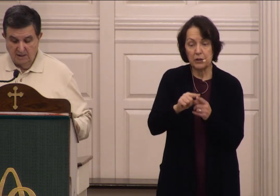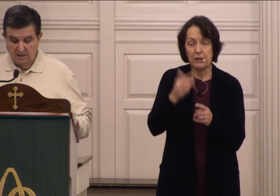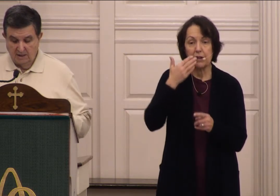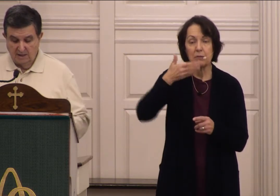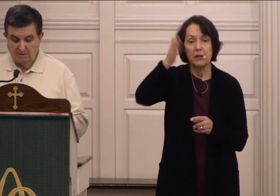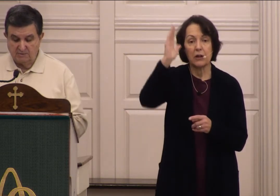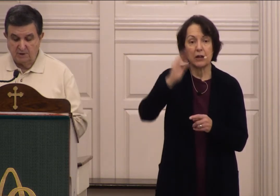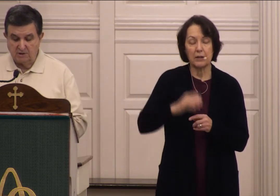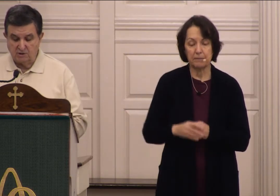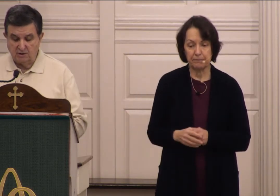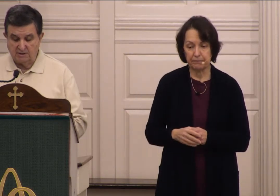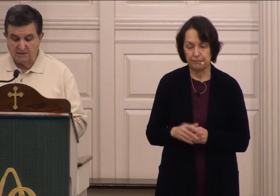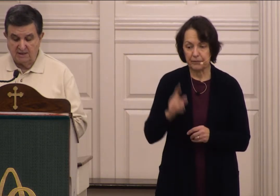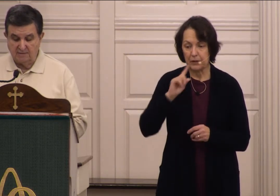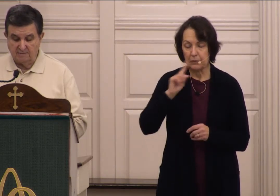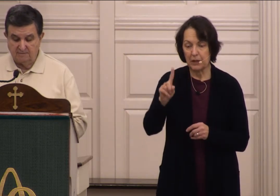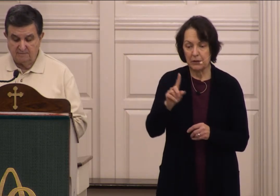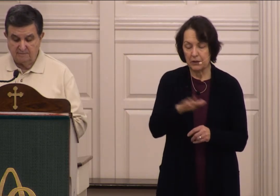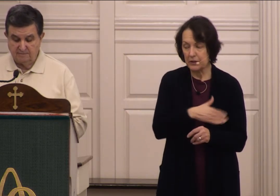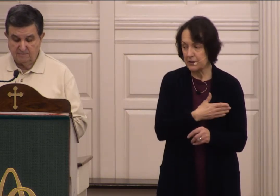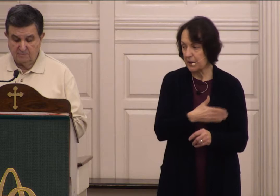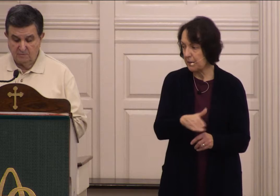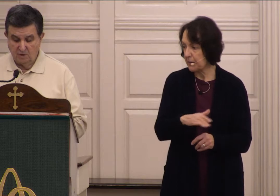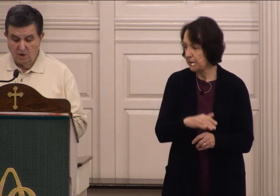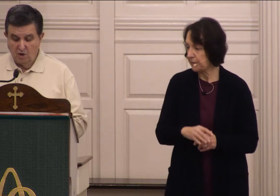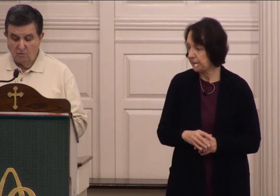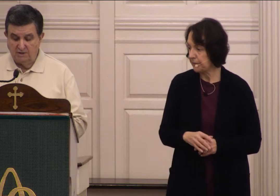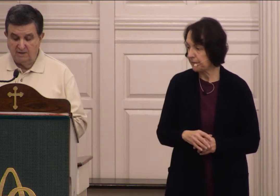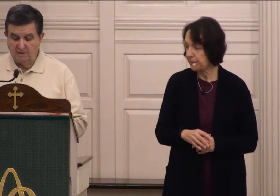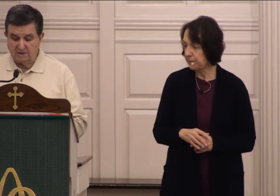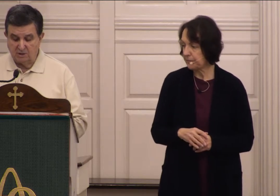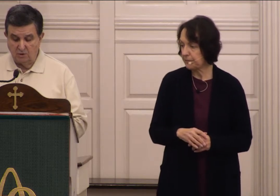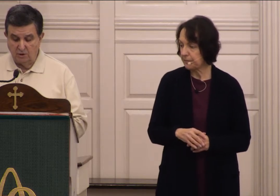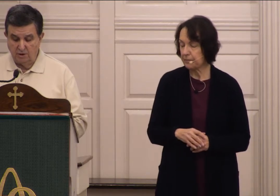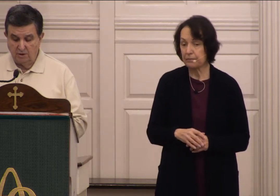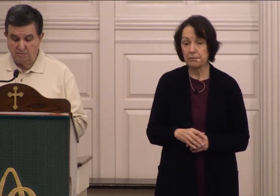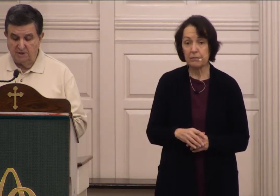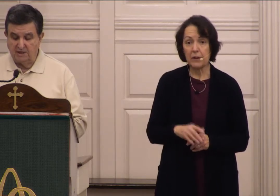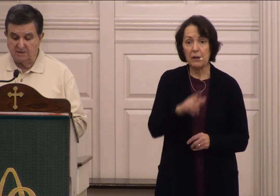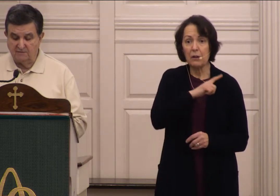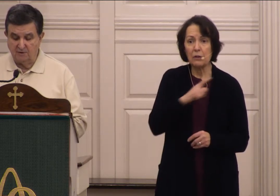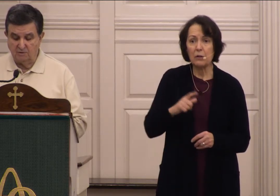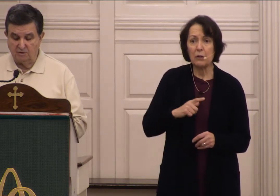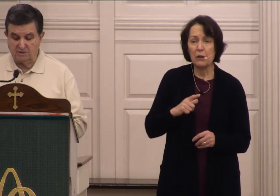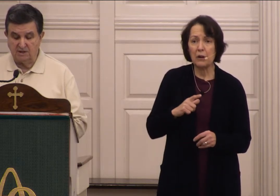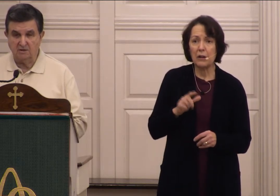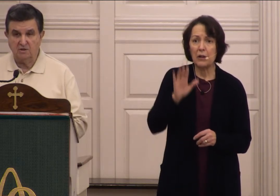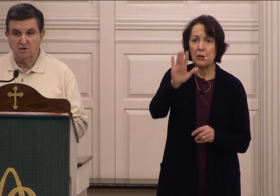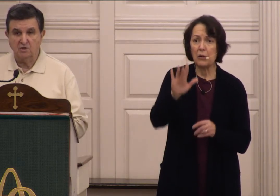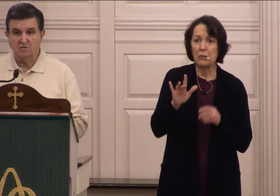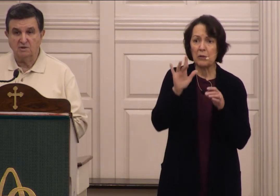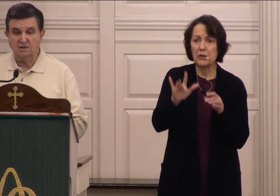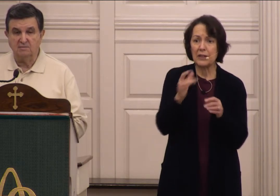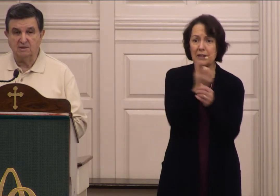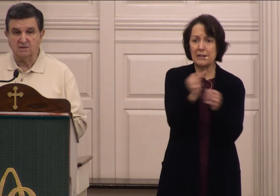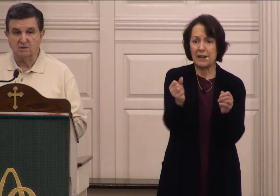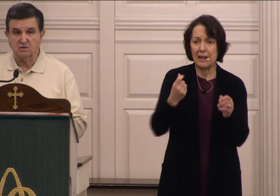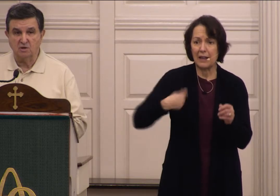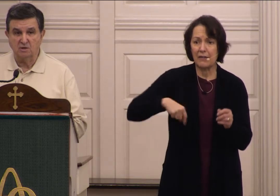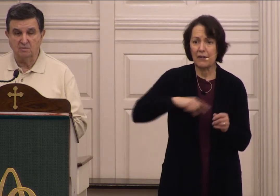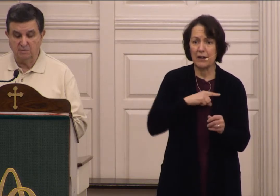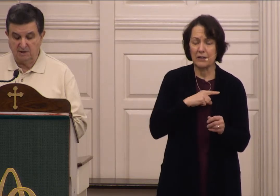Our responsorial psalm. Redeem us, Lord, because of your mercy. Redeem us,